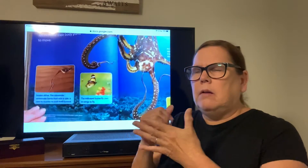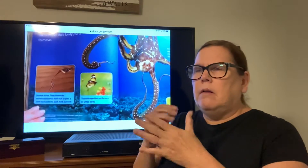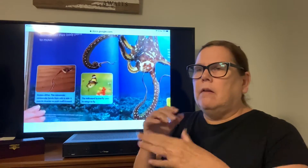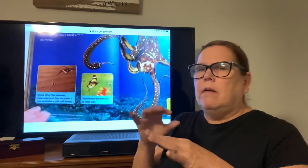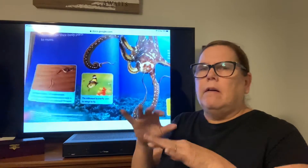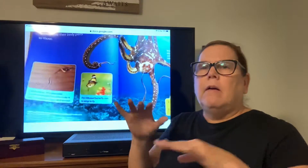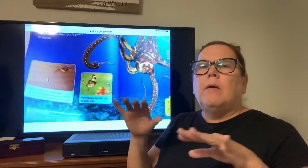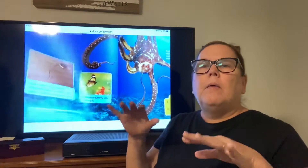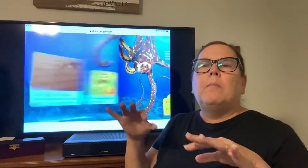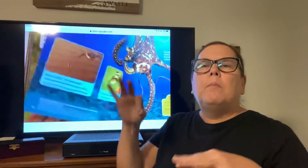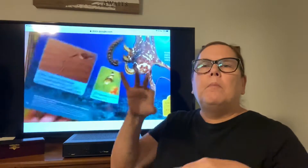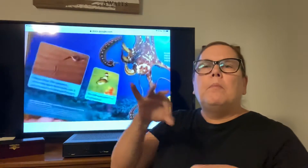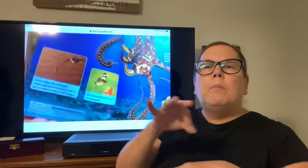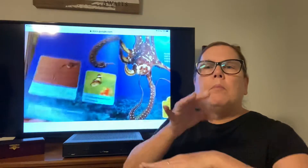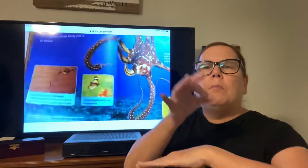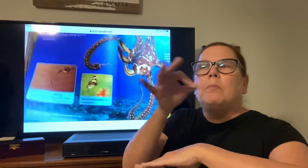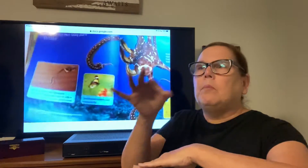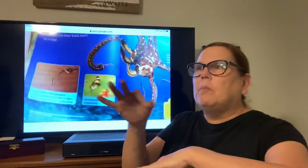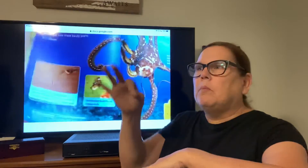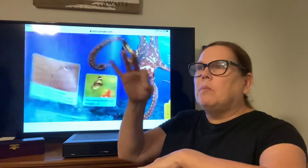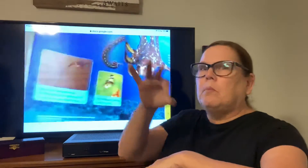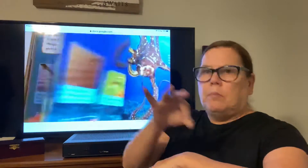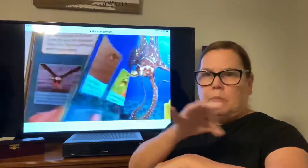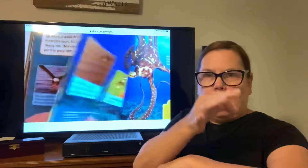at it on another page. Ready?